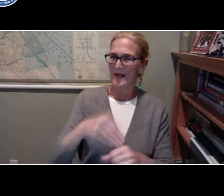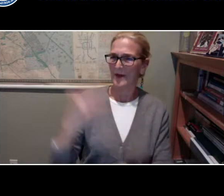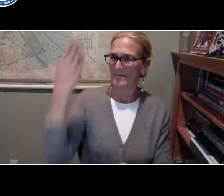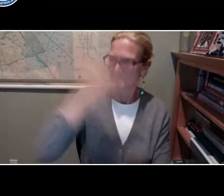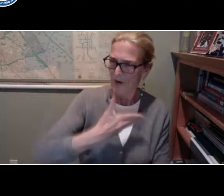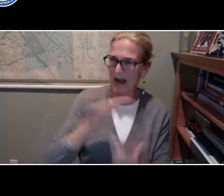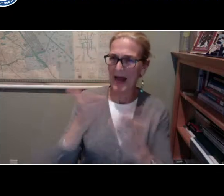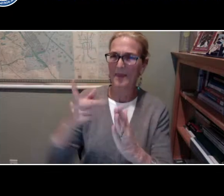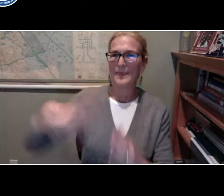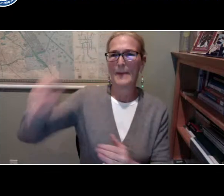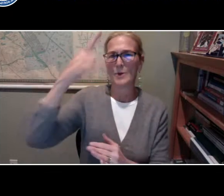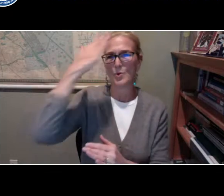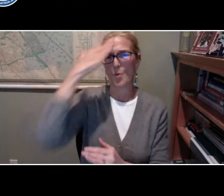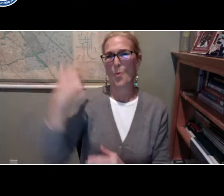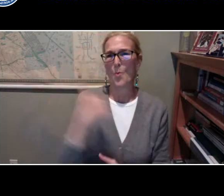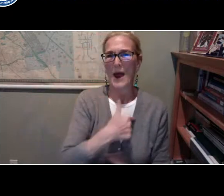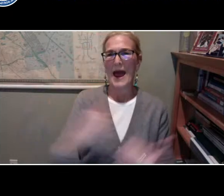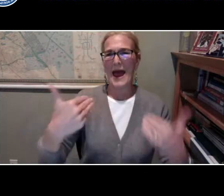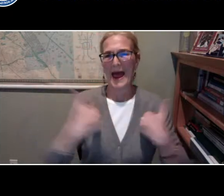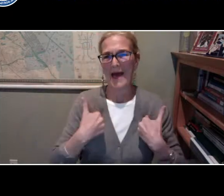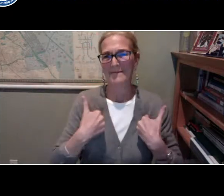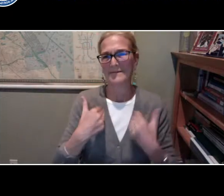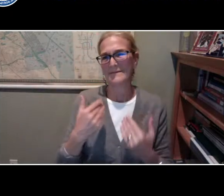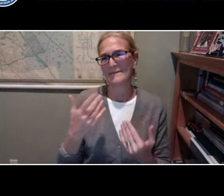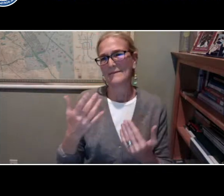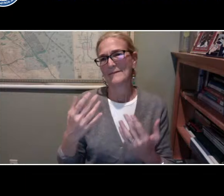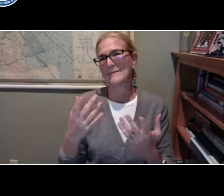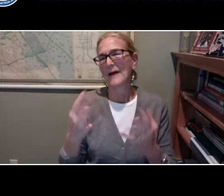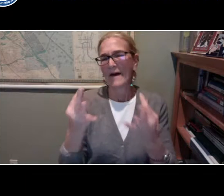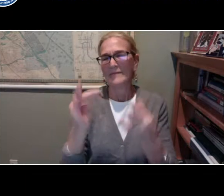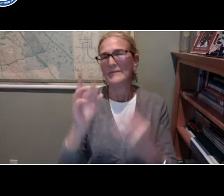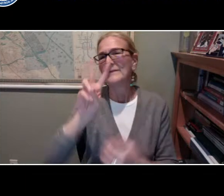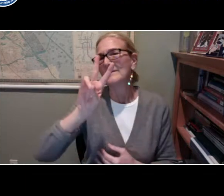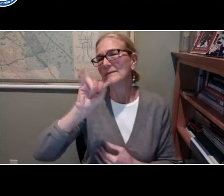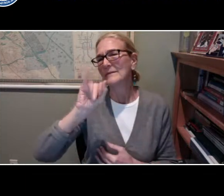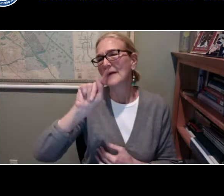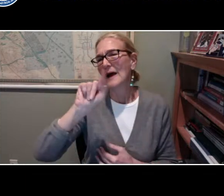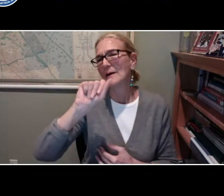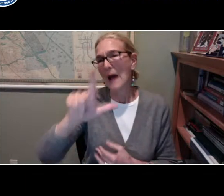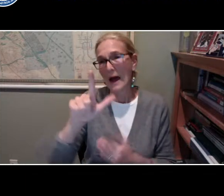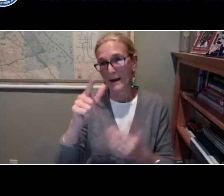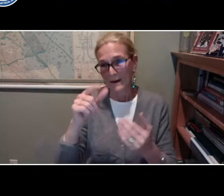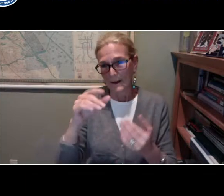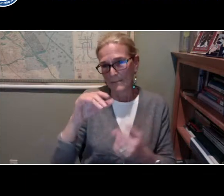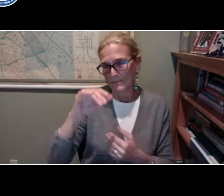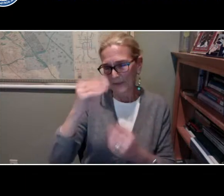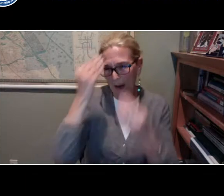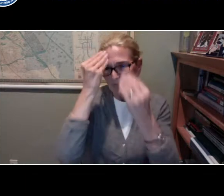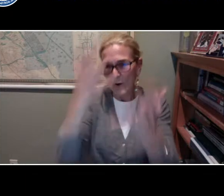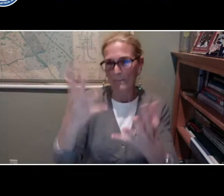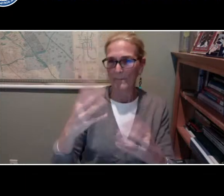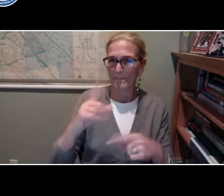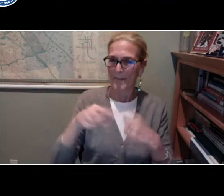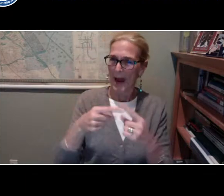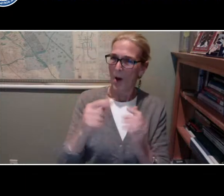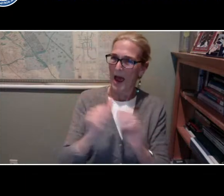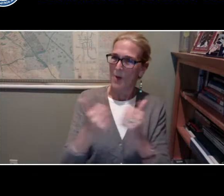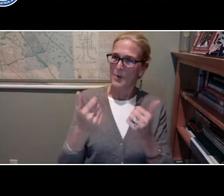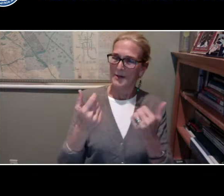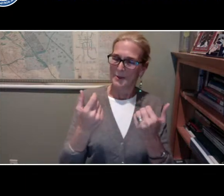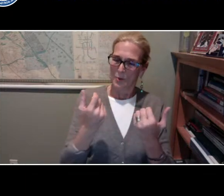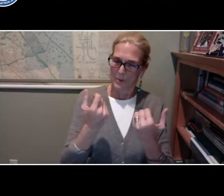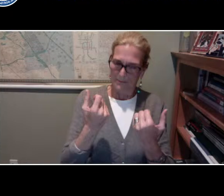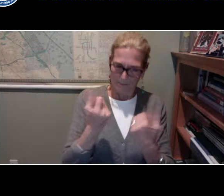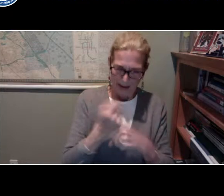it's a call to action for us as deaf community members to put ourselves in the front, to take over the driver's seat, to let them know that we